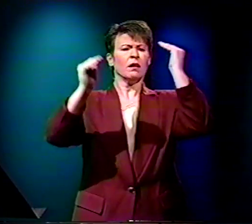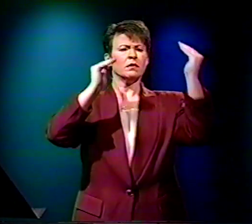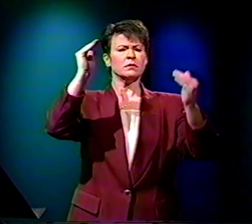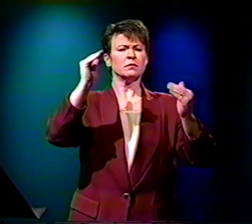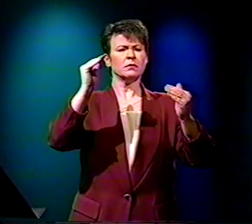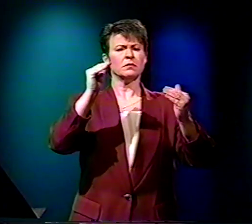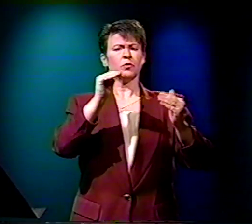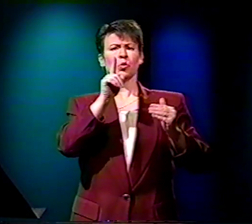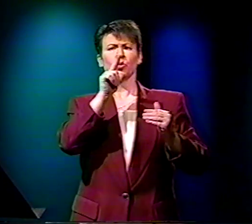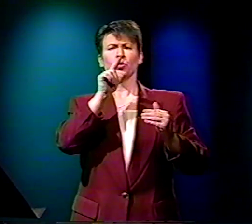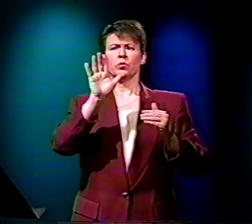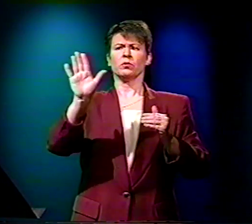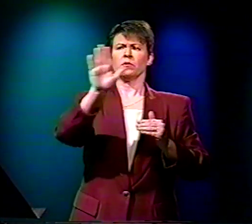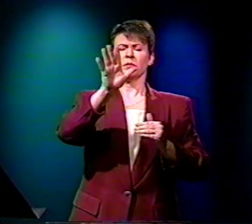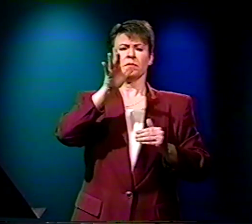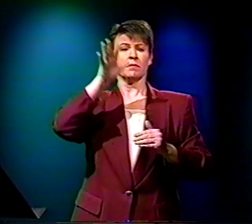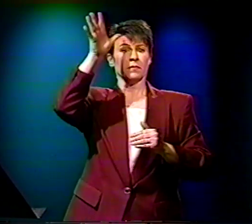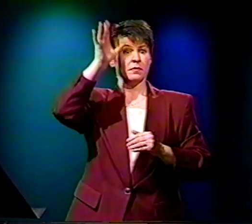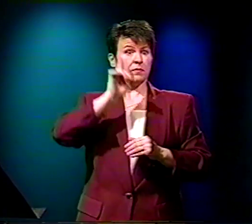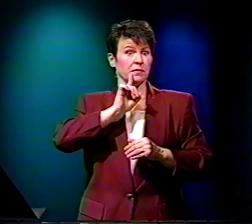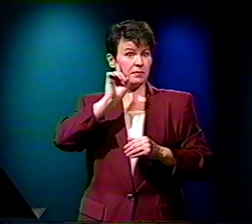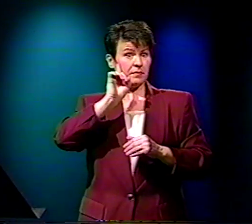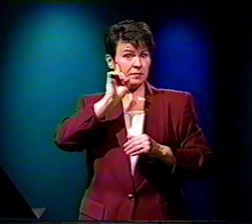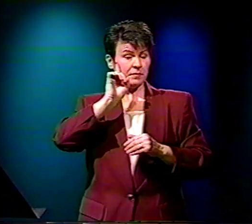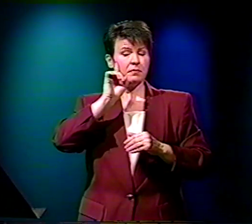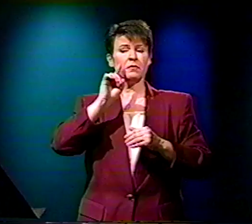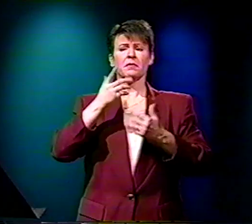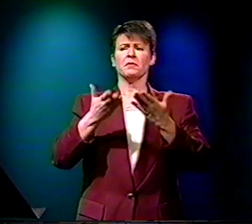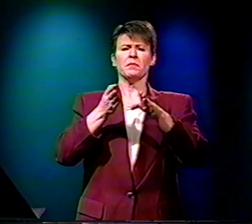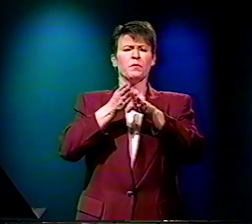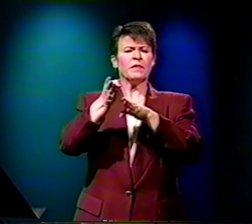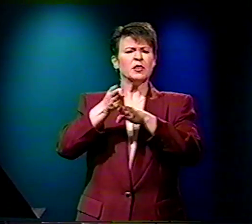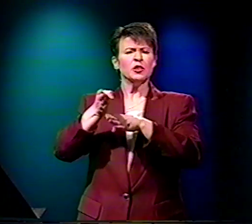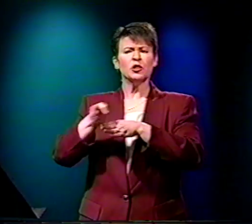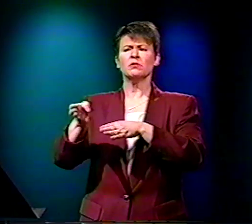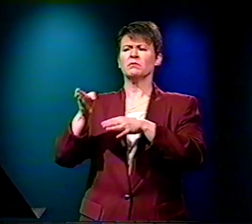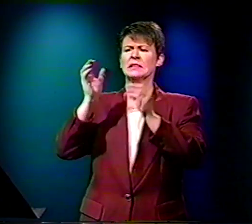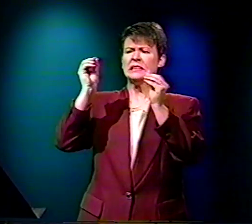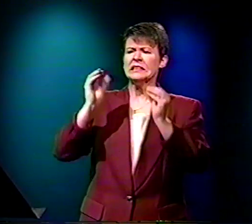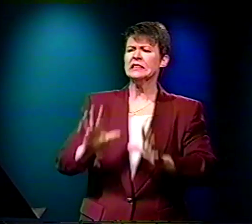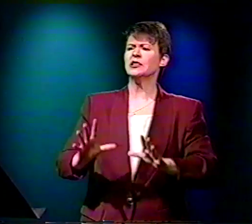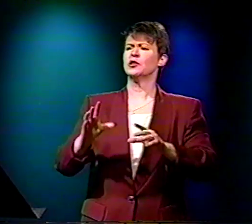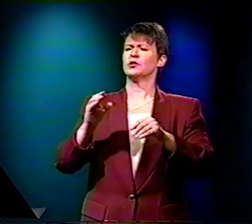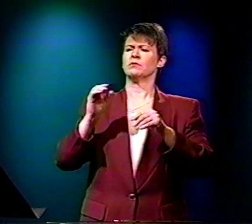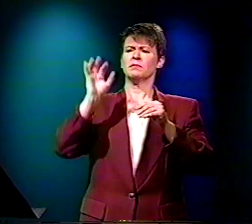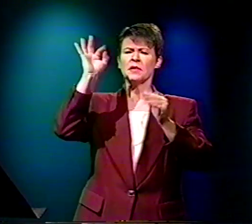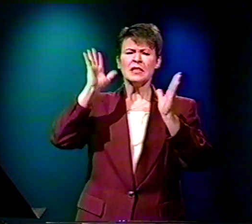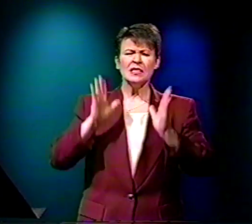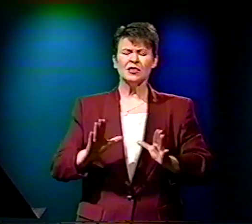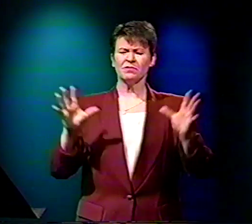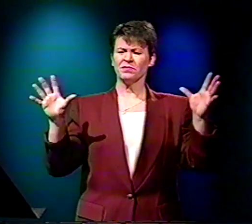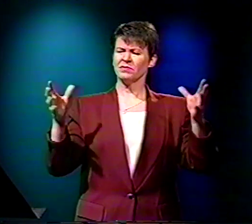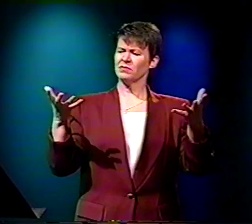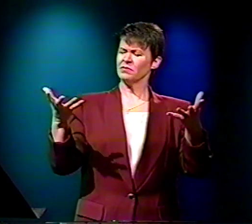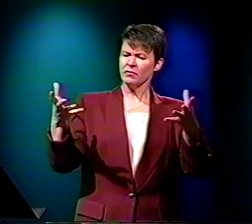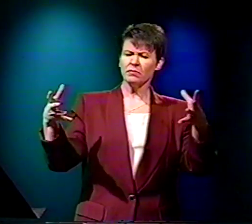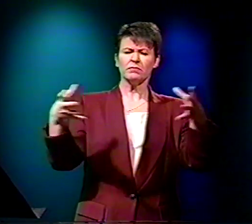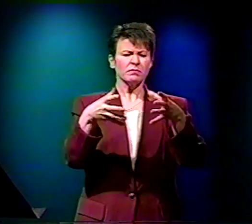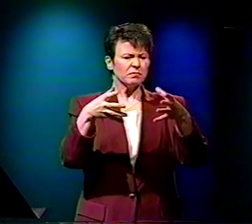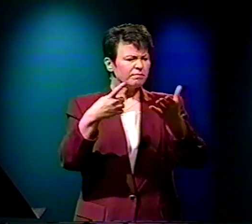of these adults whose parents were deaf perhaps, or who were professionals in the field of deafness, whether they were